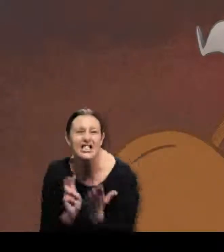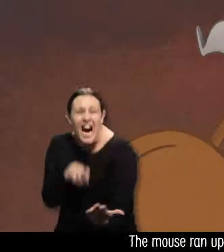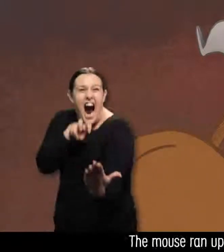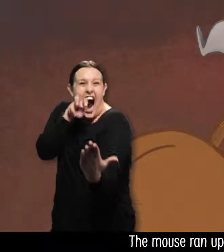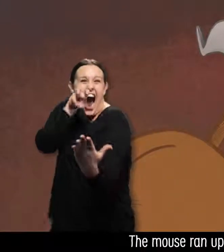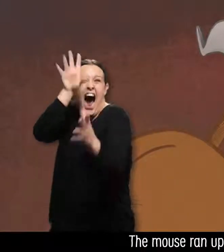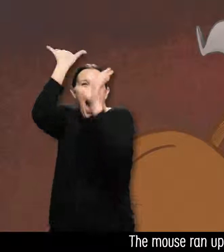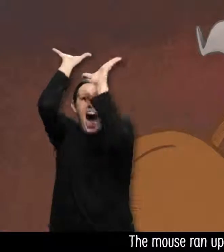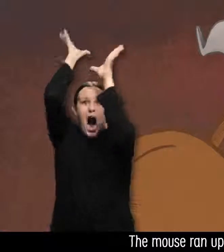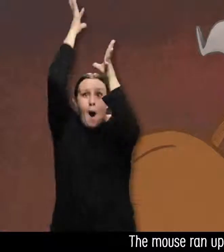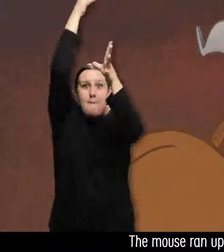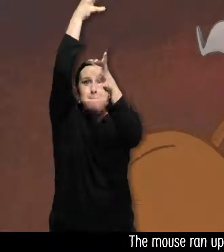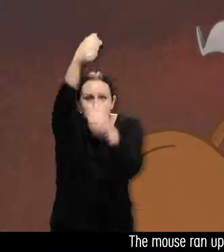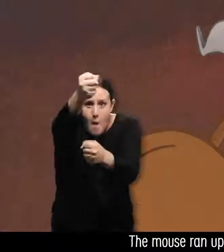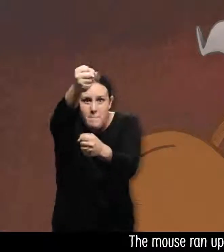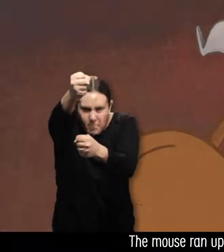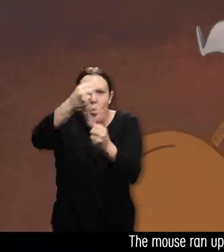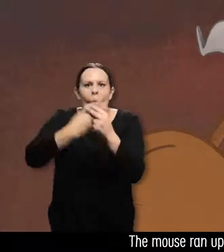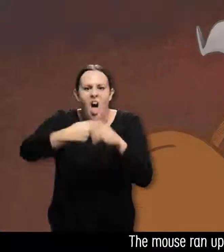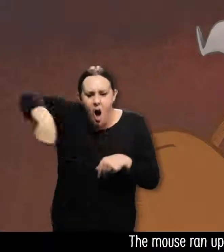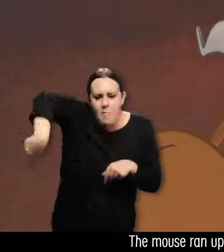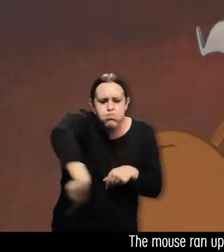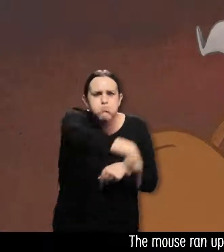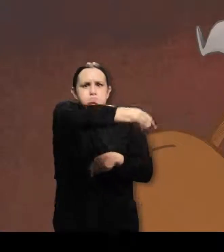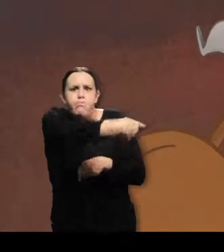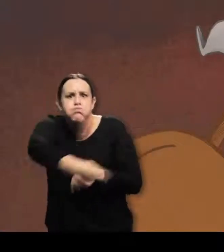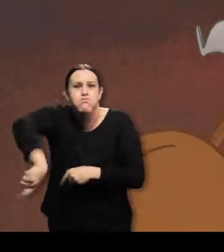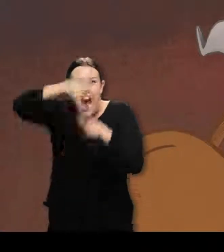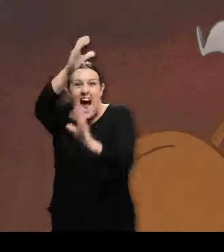The mouse ran up the clock.